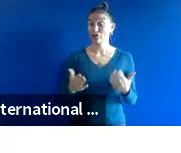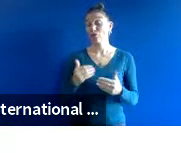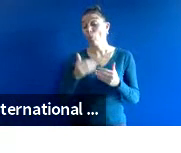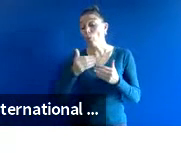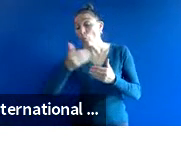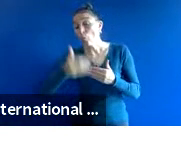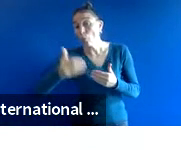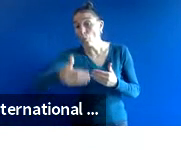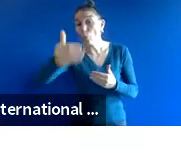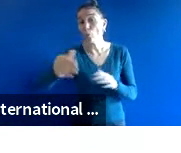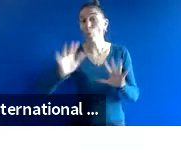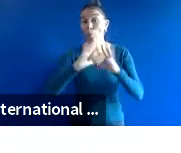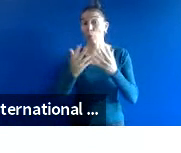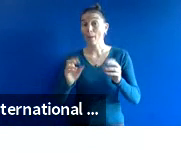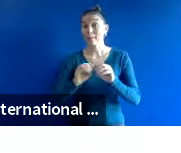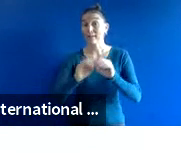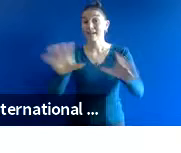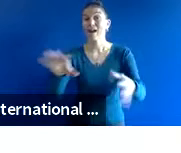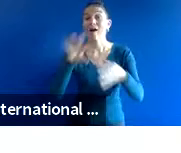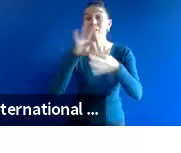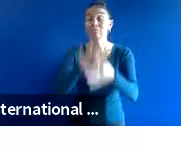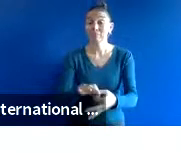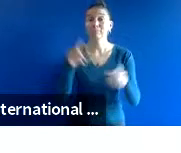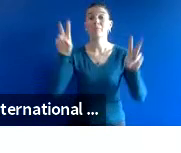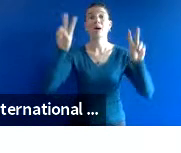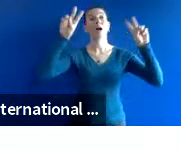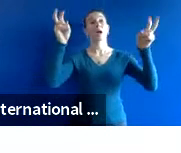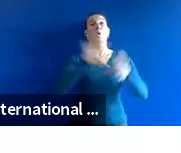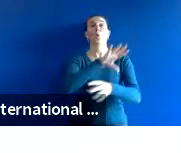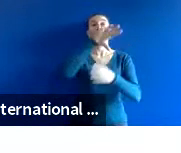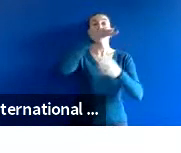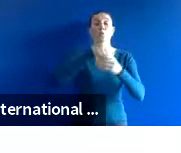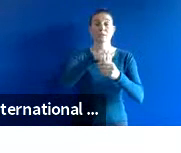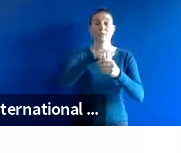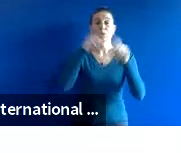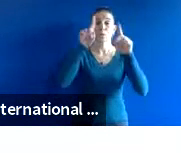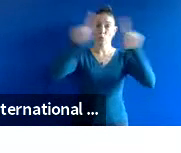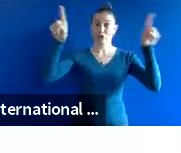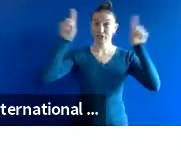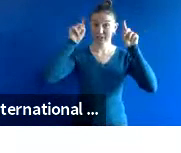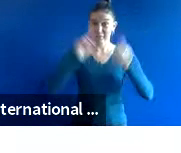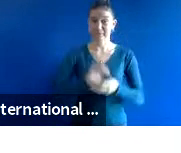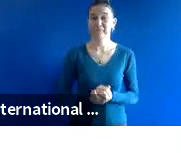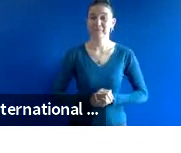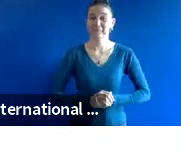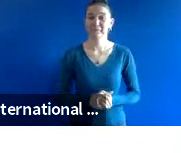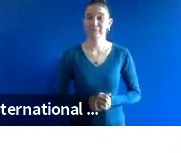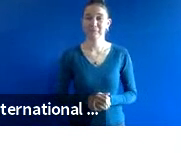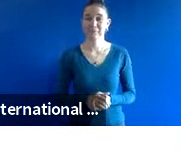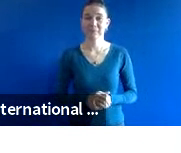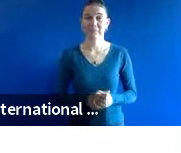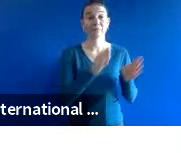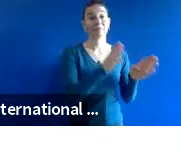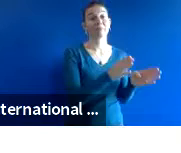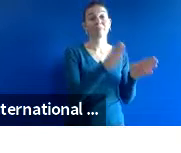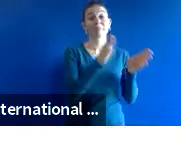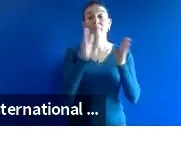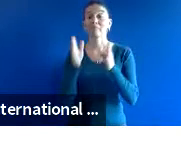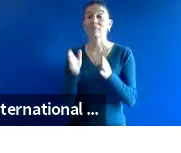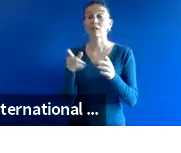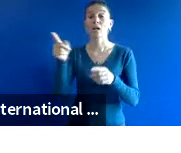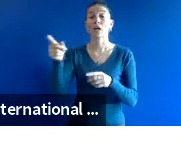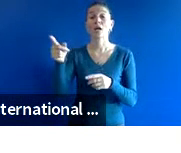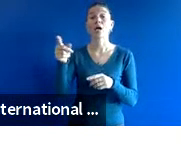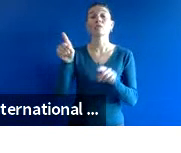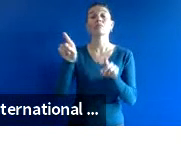webinars on inclusive universities. You can stay tuned through the website of SIGO also on